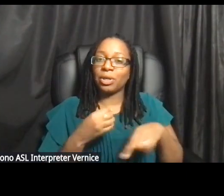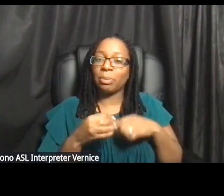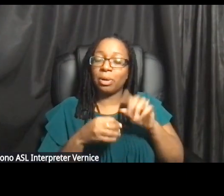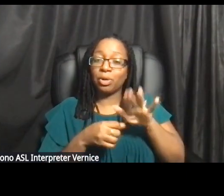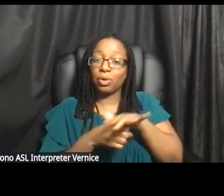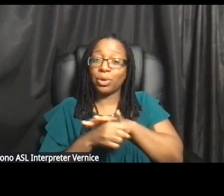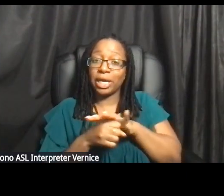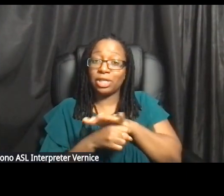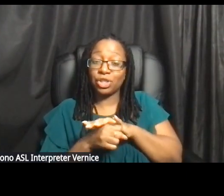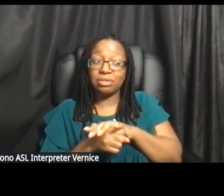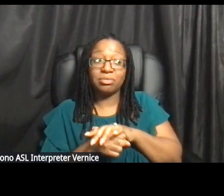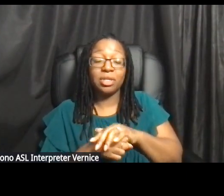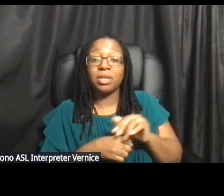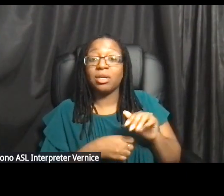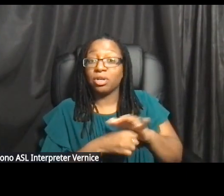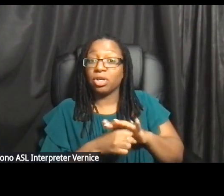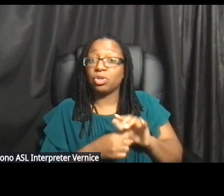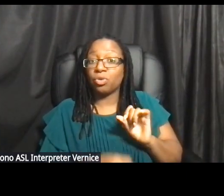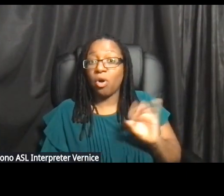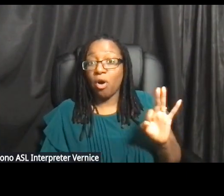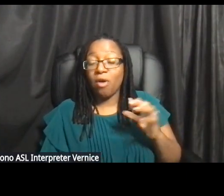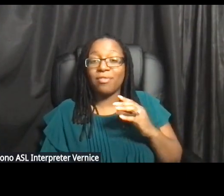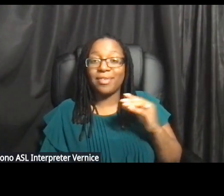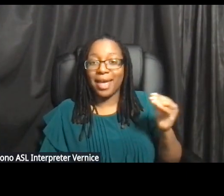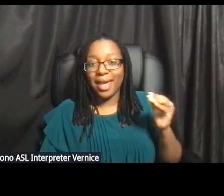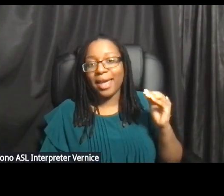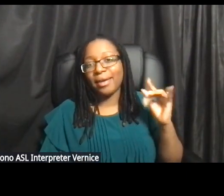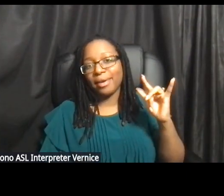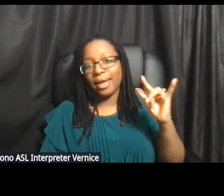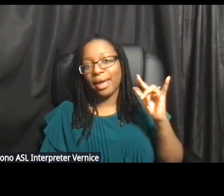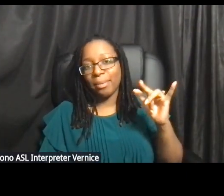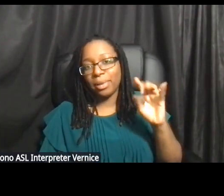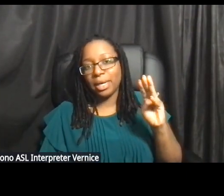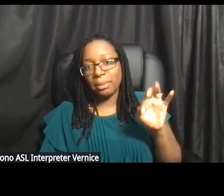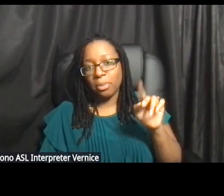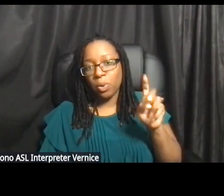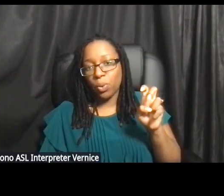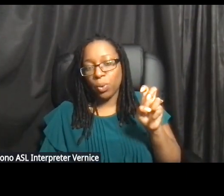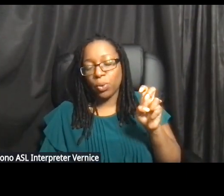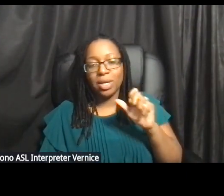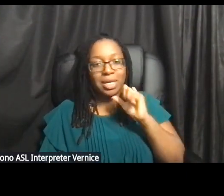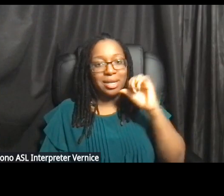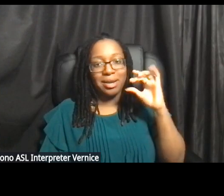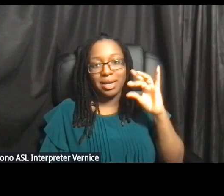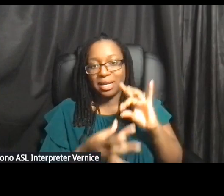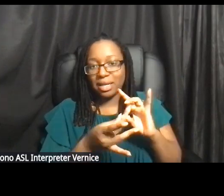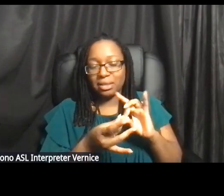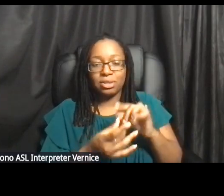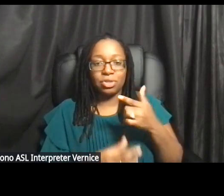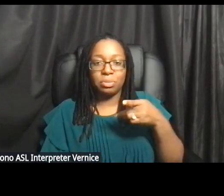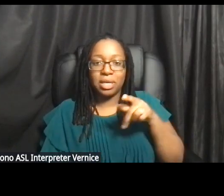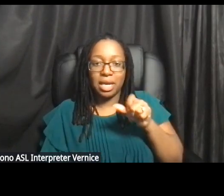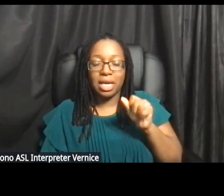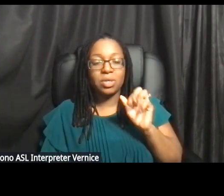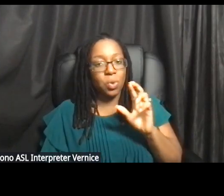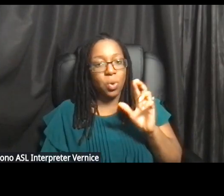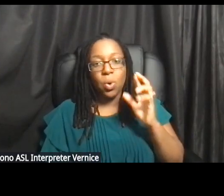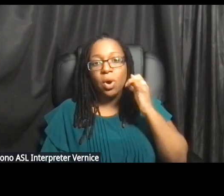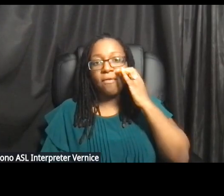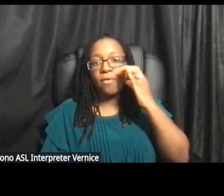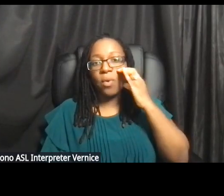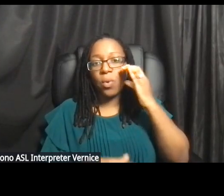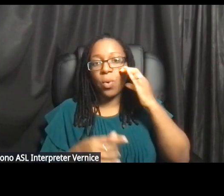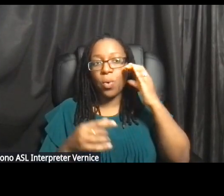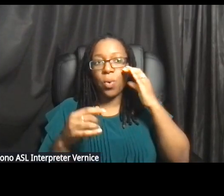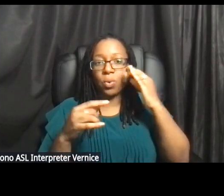is turn off your location and turn on airplane mode so that your phone isn't connecting to GPS or to cell phone towers that can triangulate